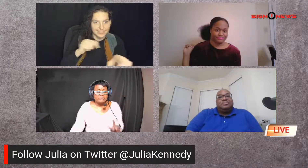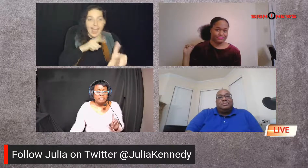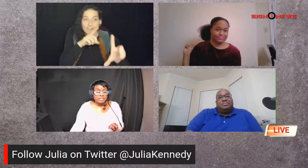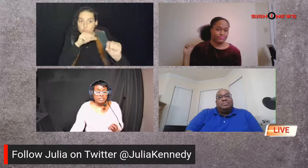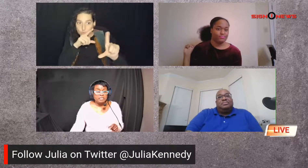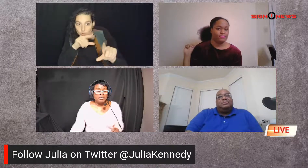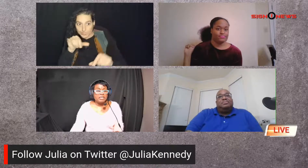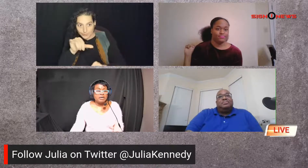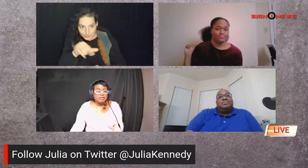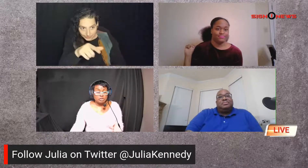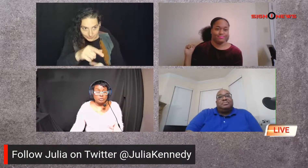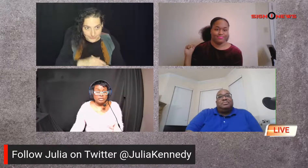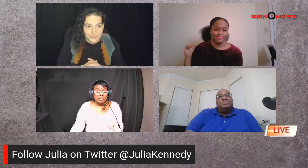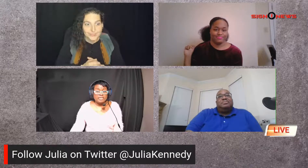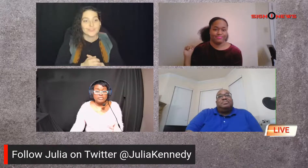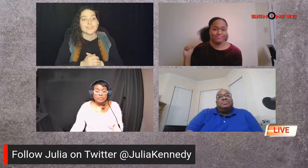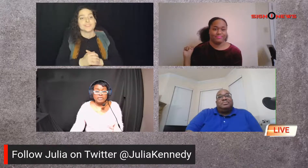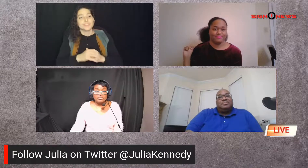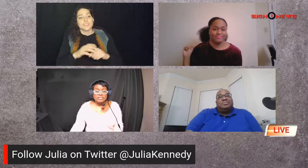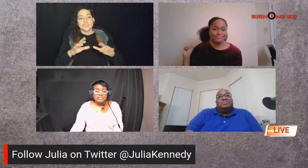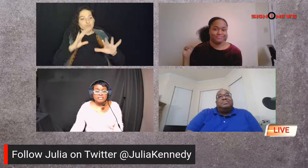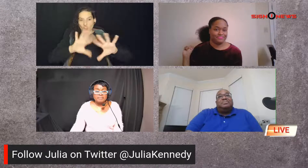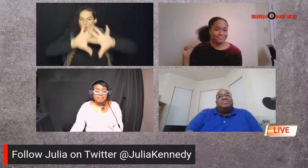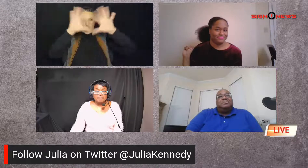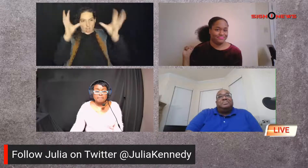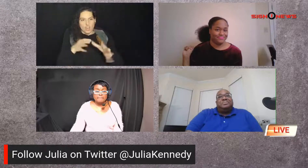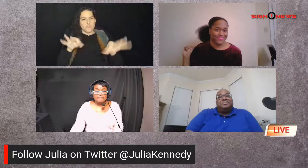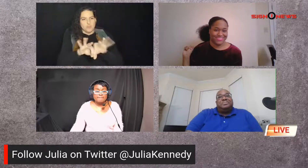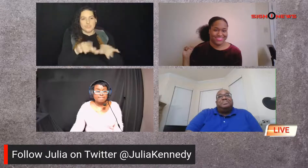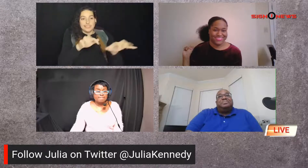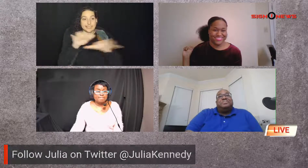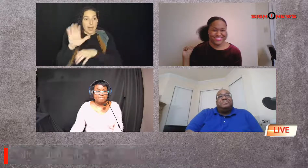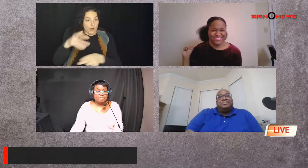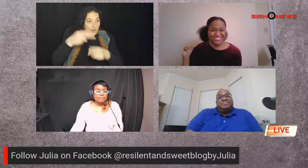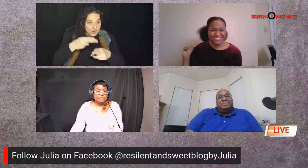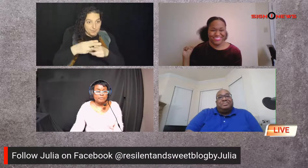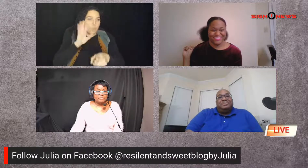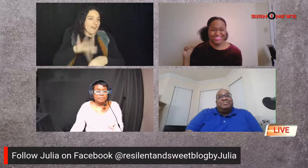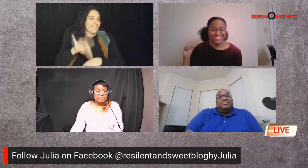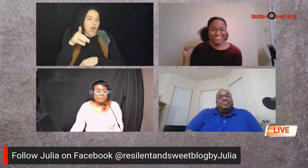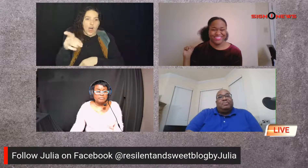can be found here on Twitter as well.